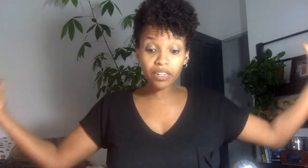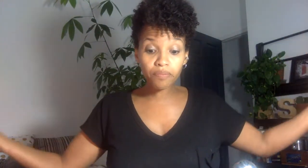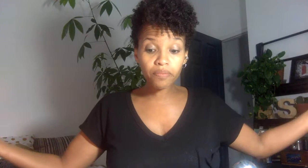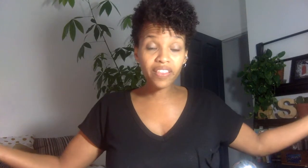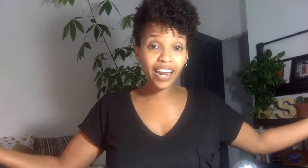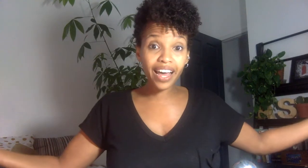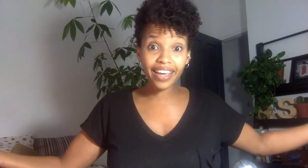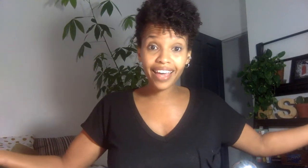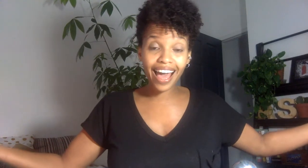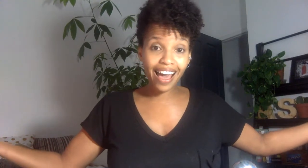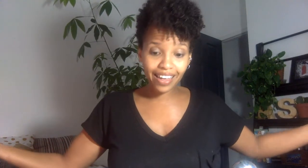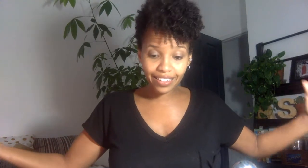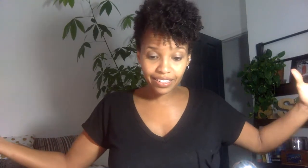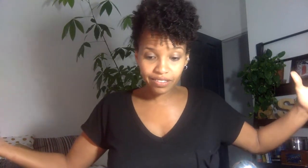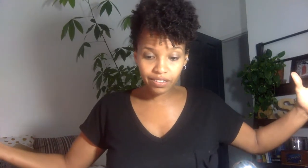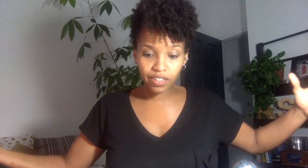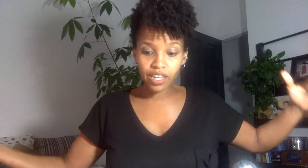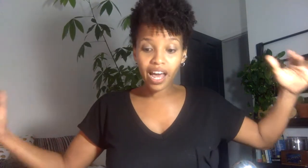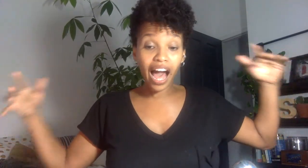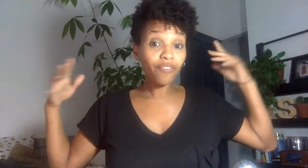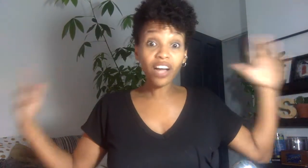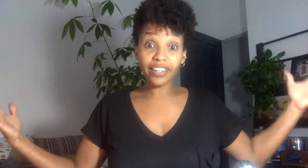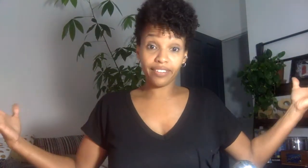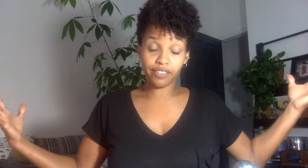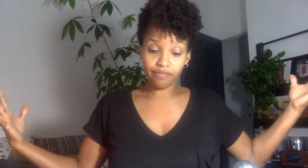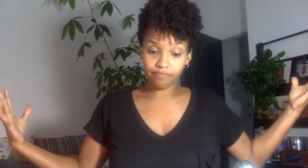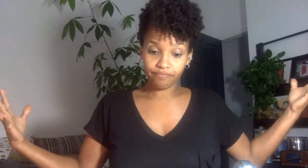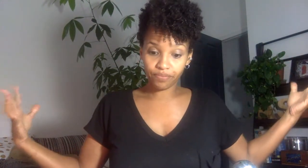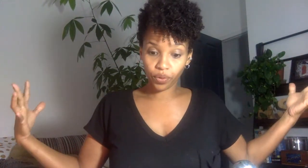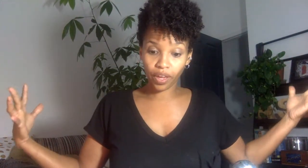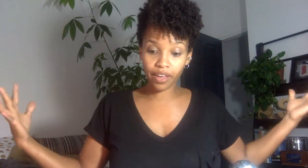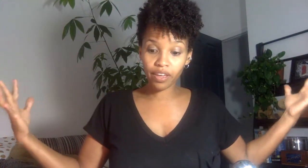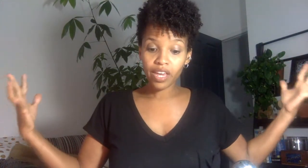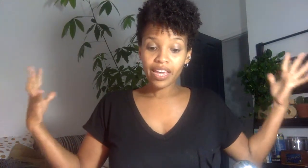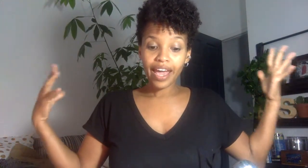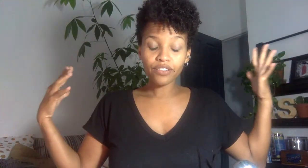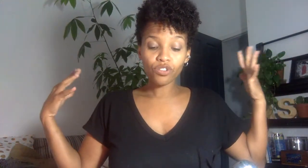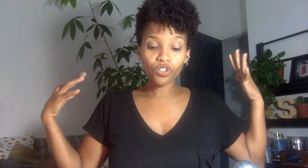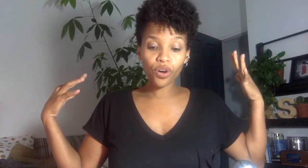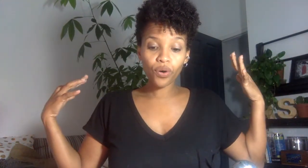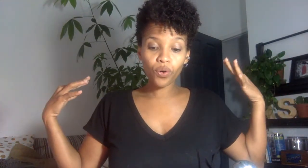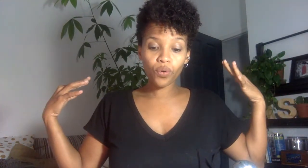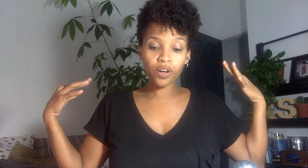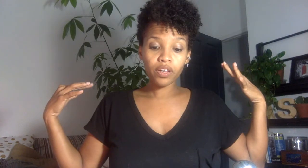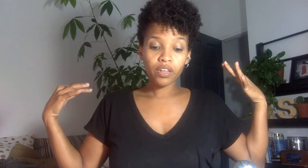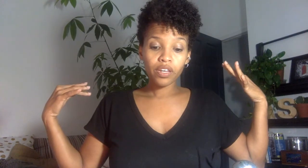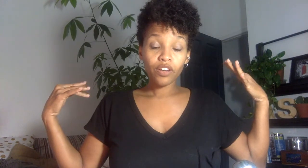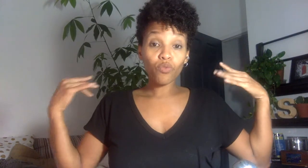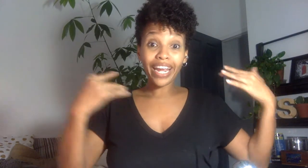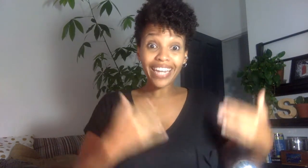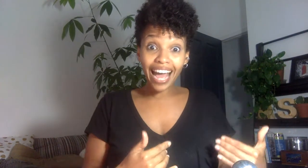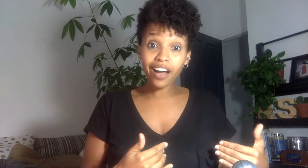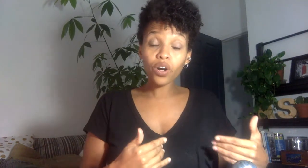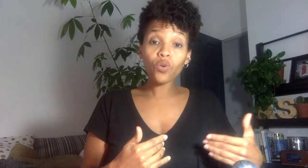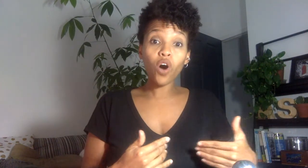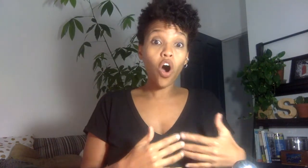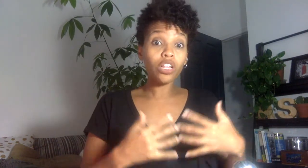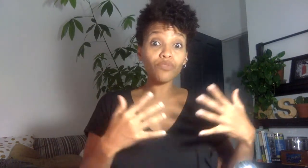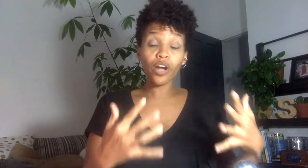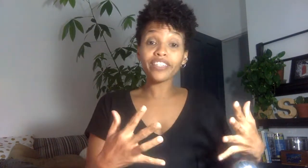dream that I had, I've done it. Okay. And so right now, all I'm trying to do